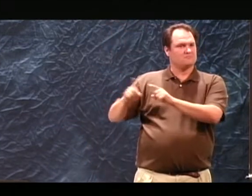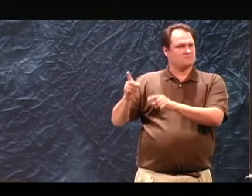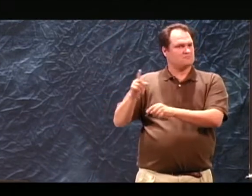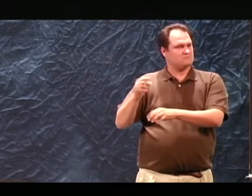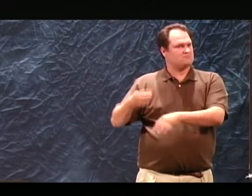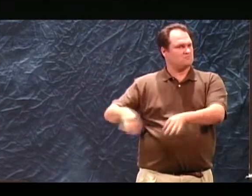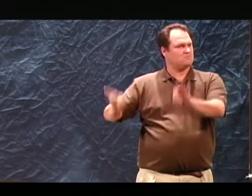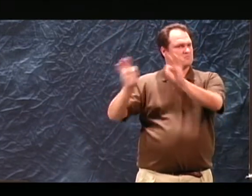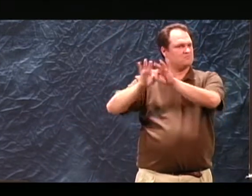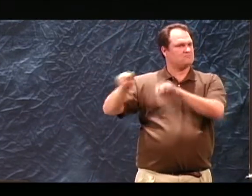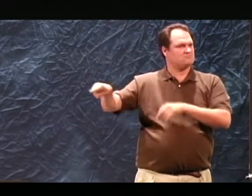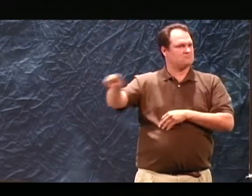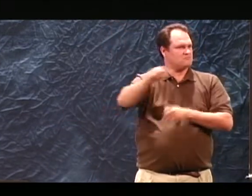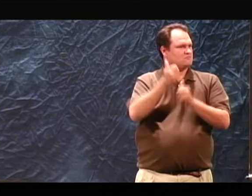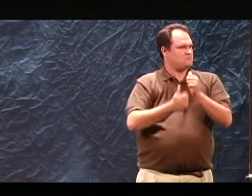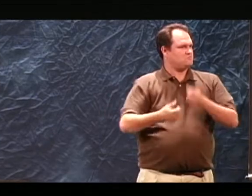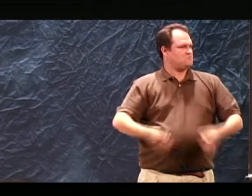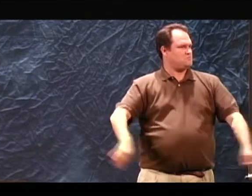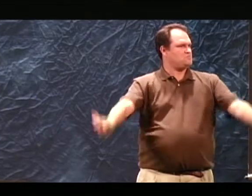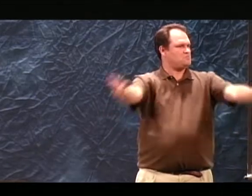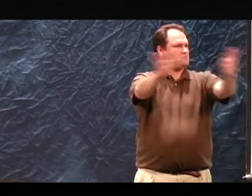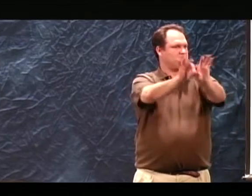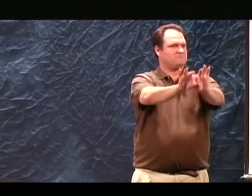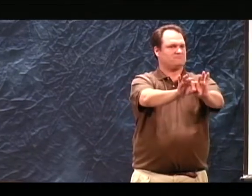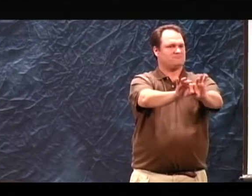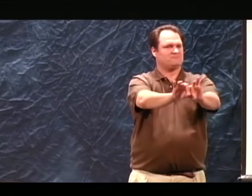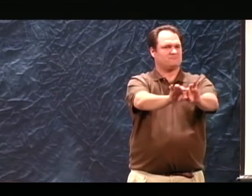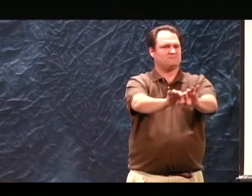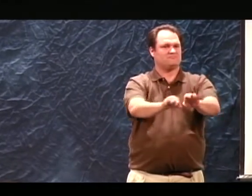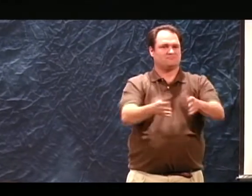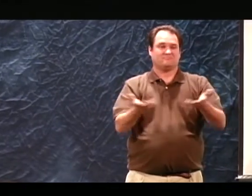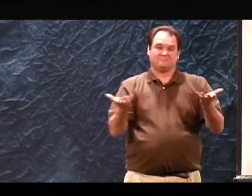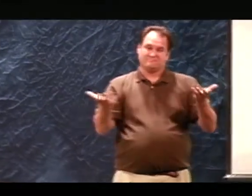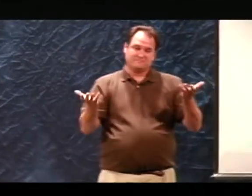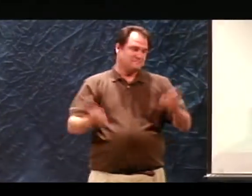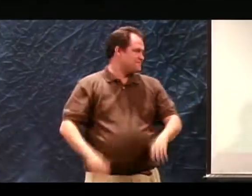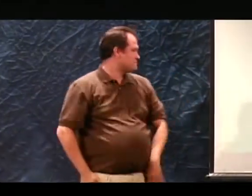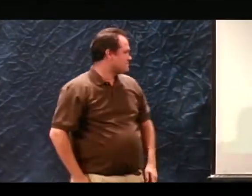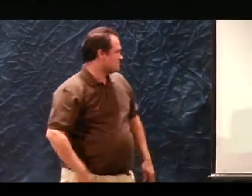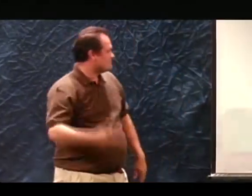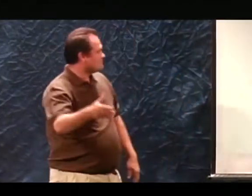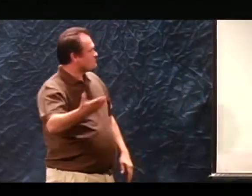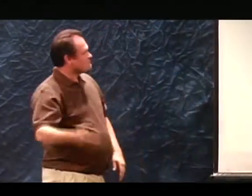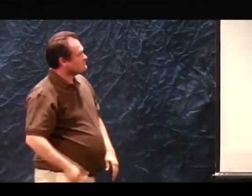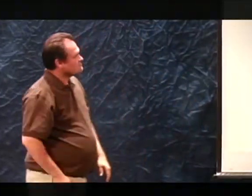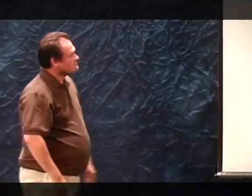we don't know what others in the body of christ are doing but all of them are important